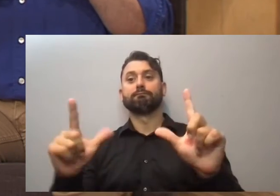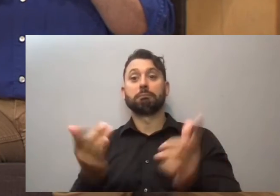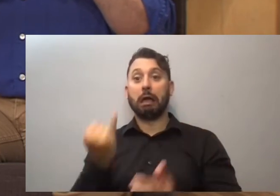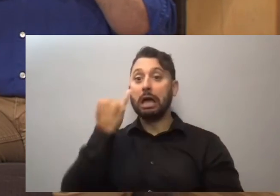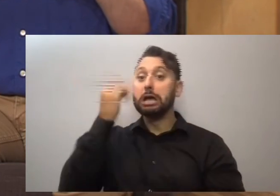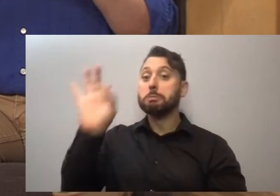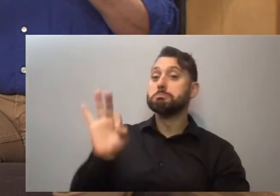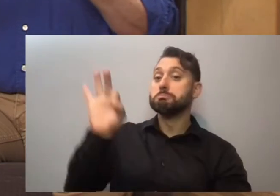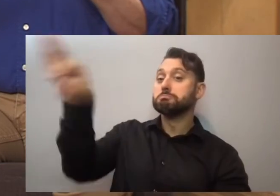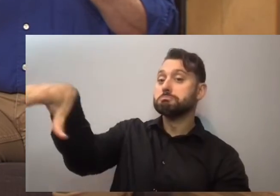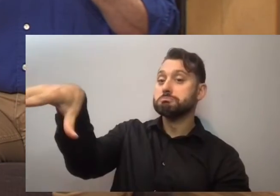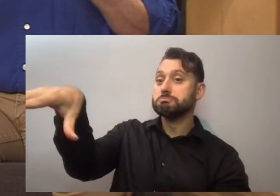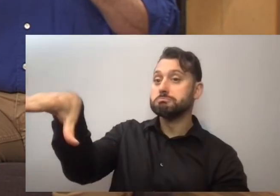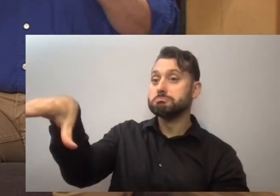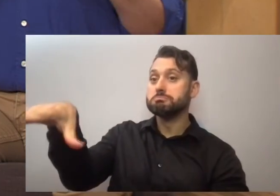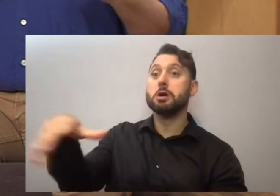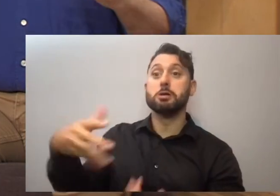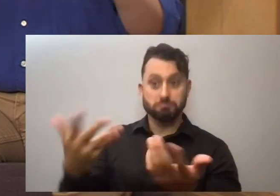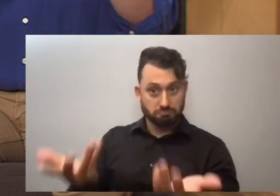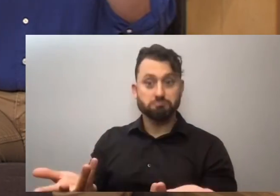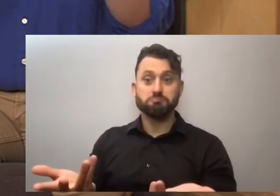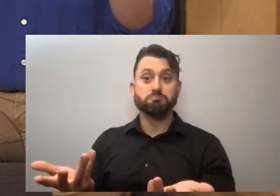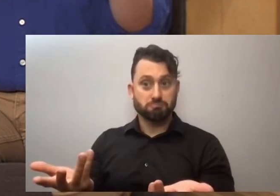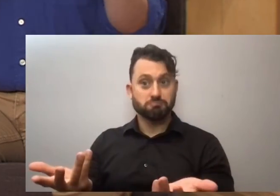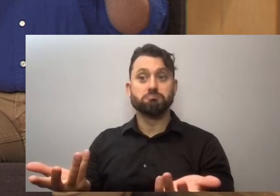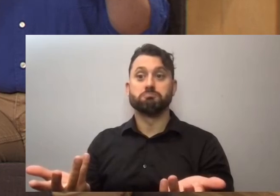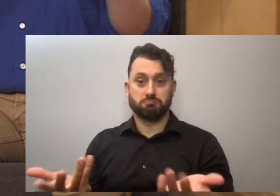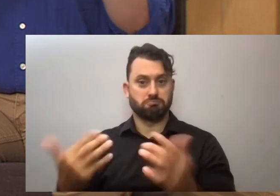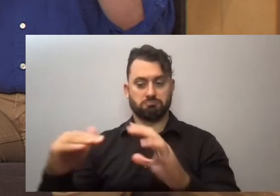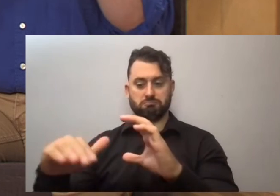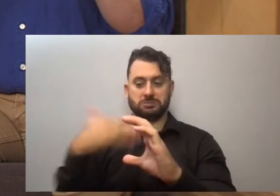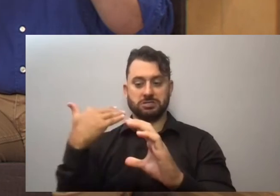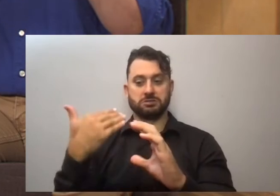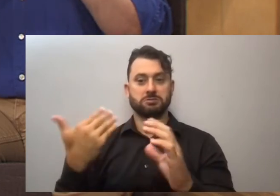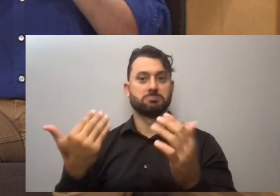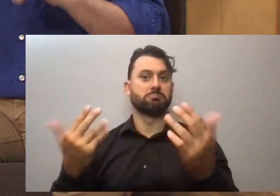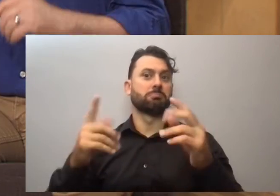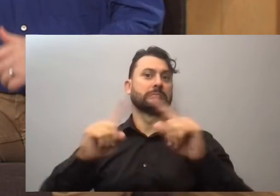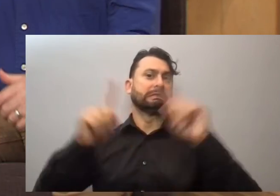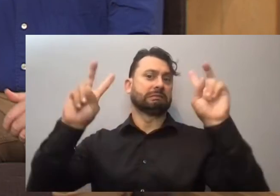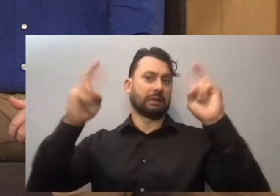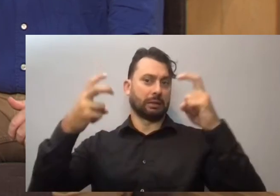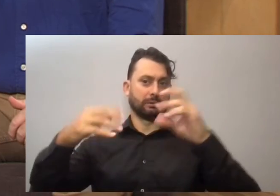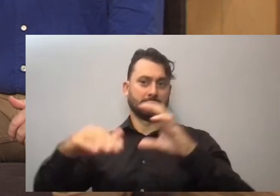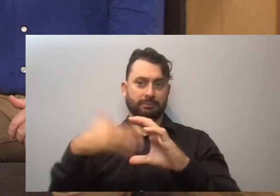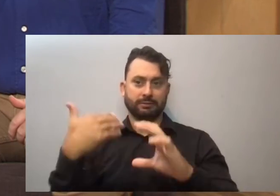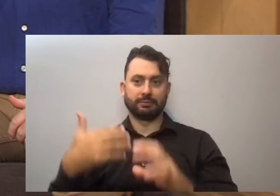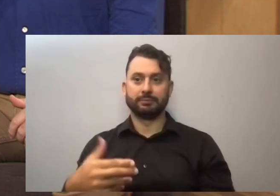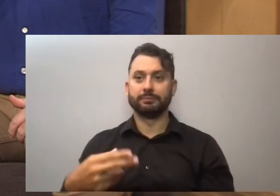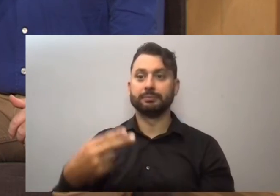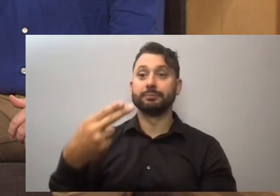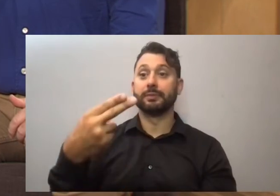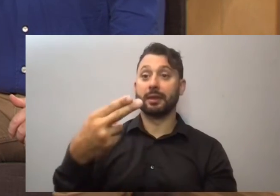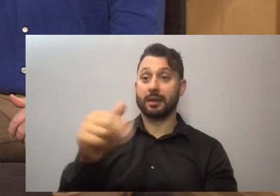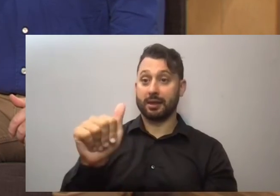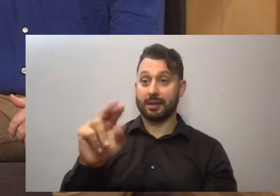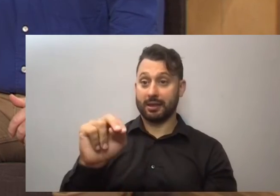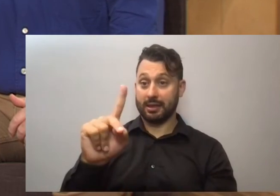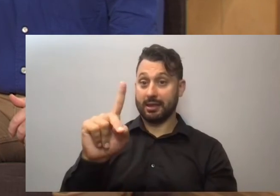questions that you would like to know more information about, then please email us at